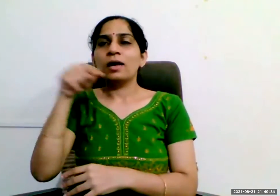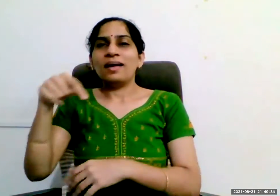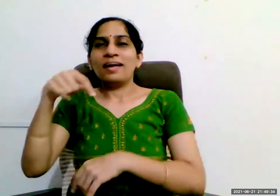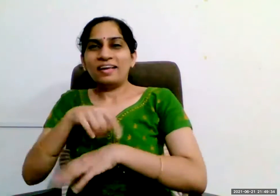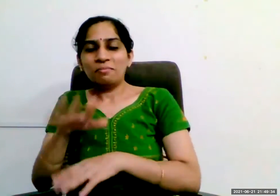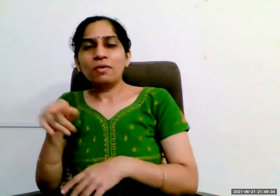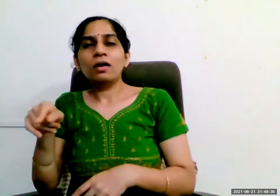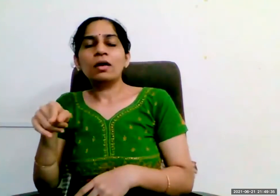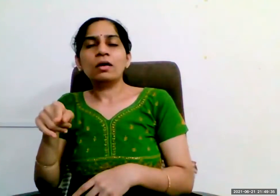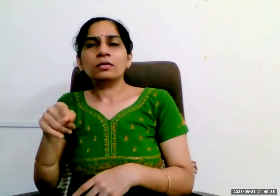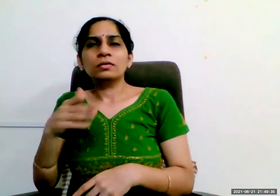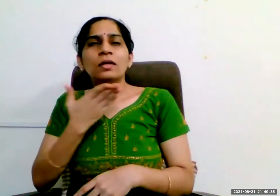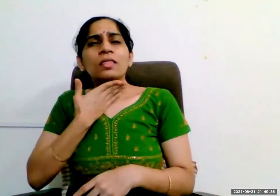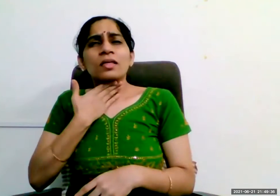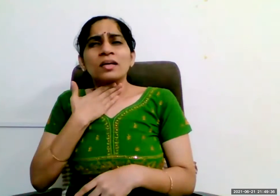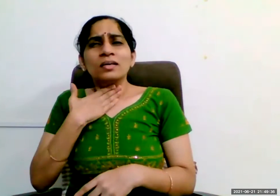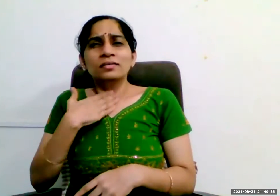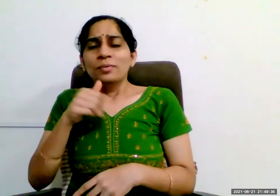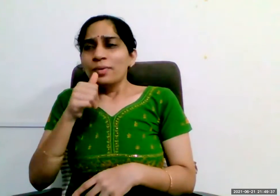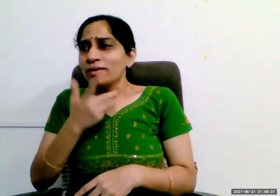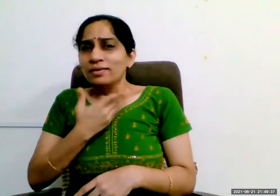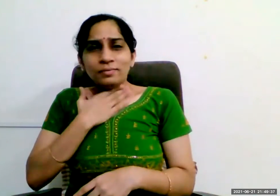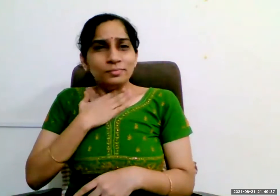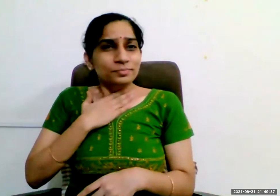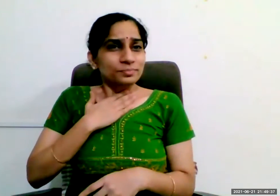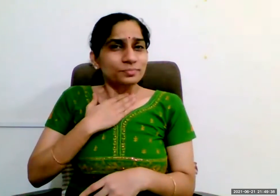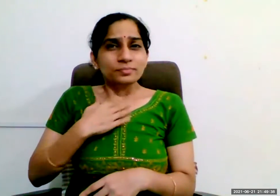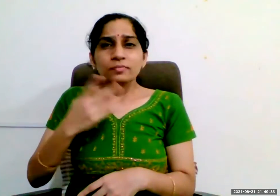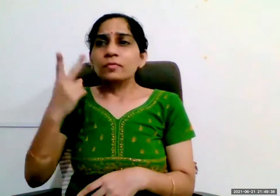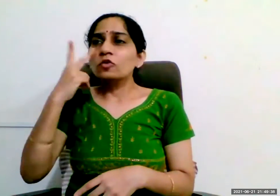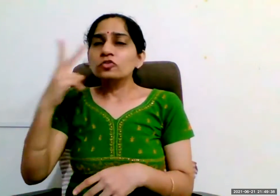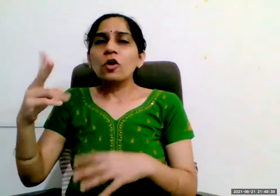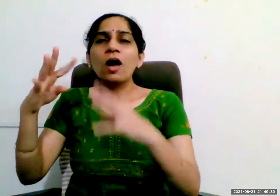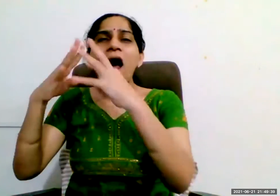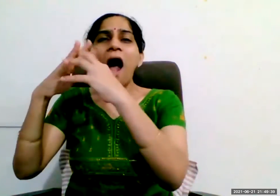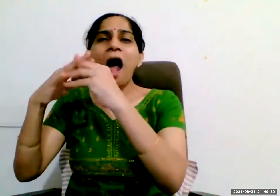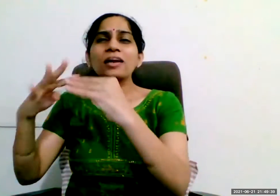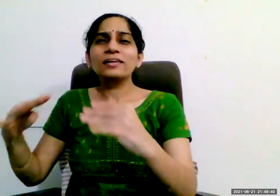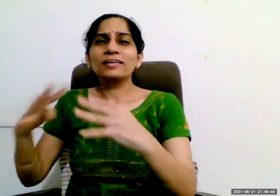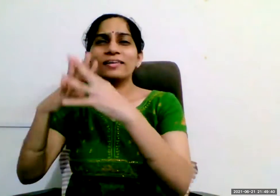and he entered into that hut and saw a saint who was meditating.